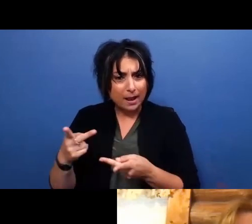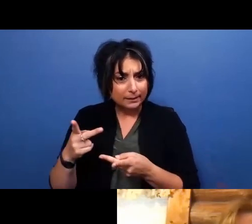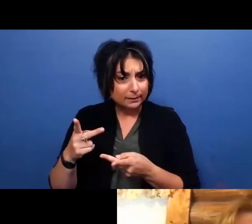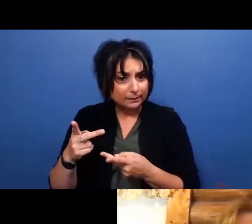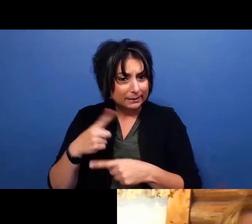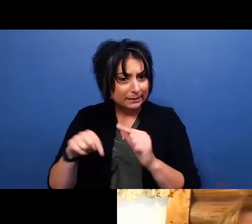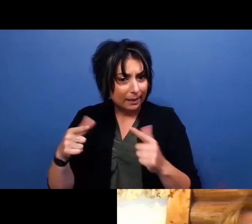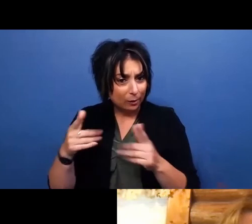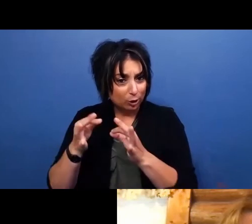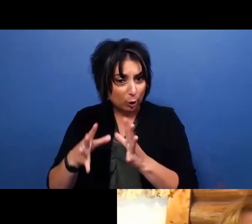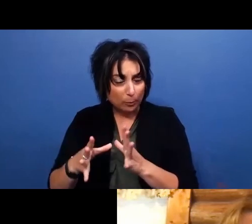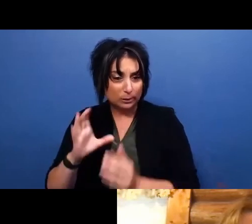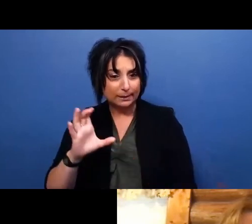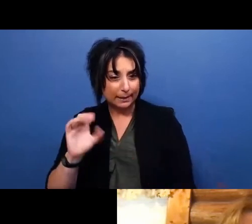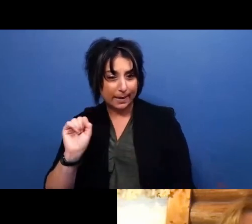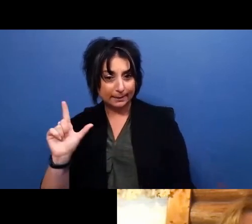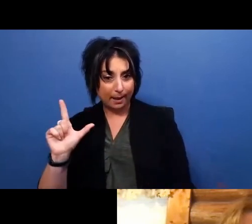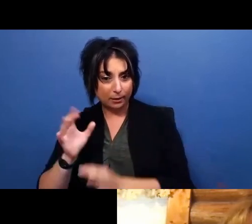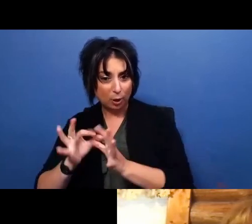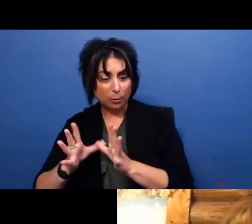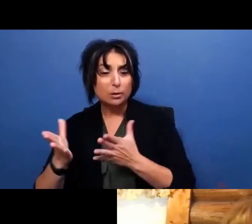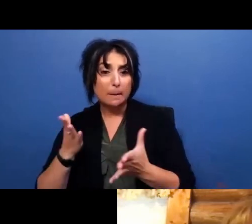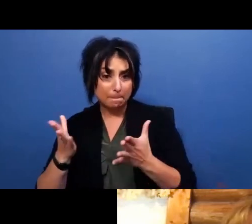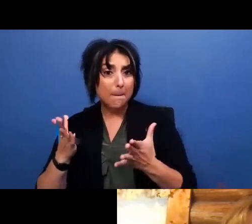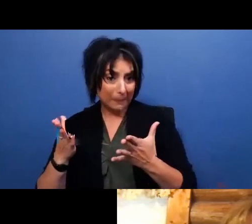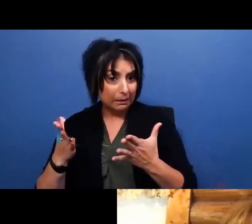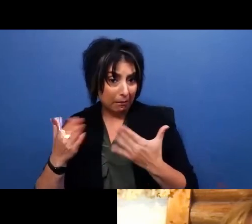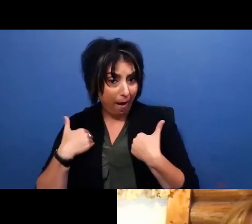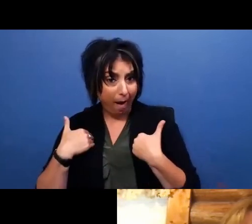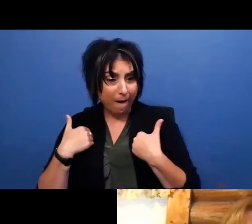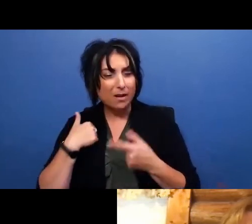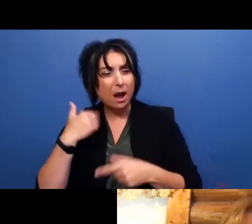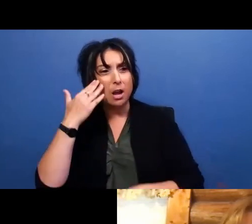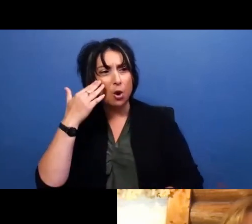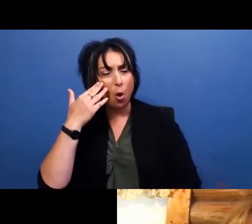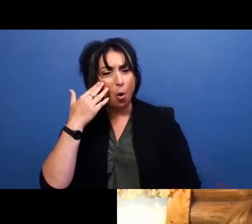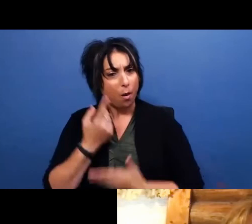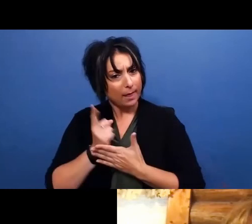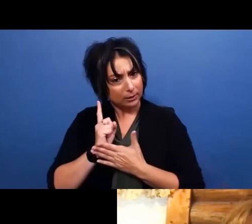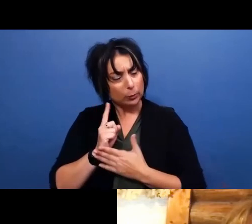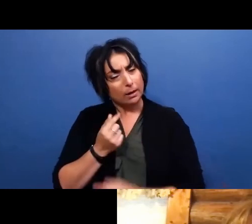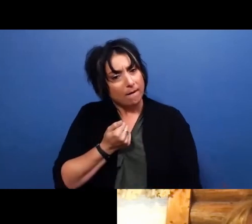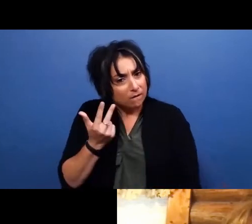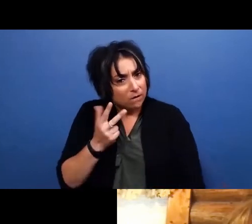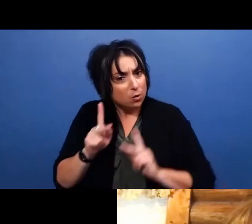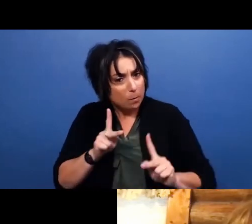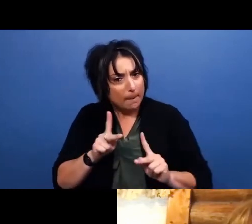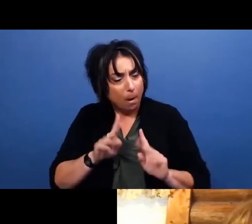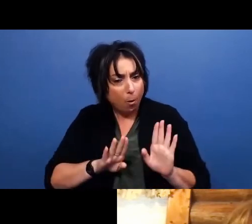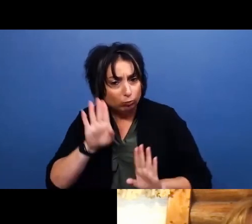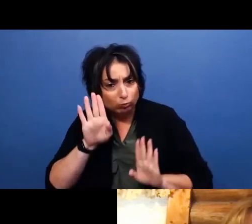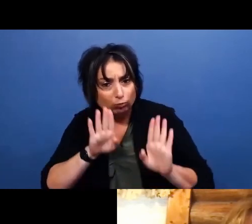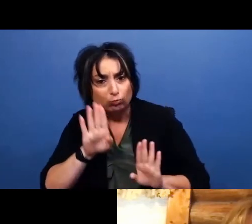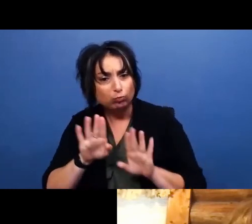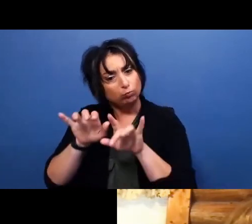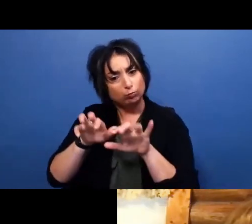a few. I know on our session last week, there were a couple participants who said that they went